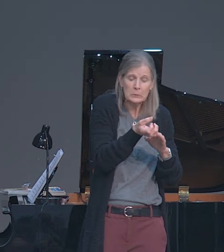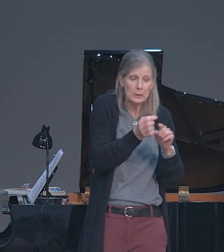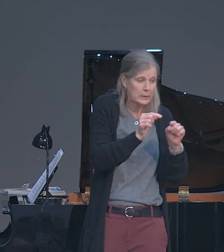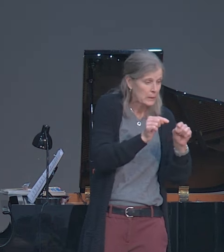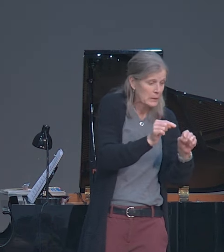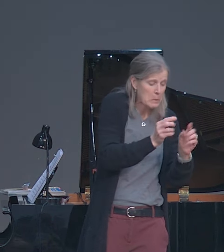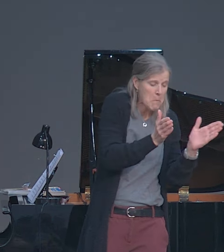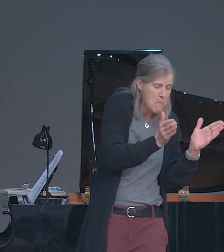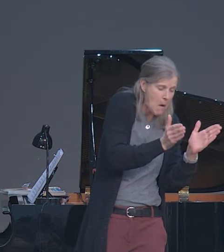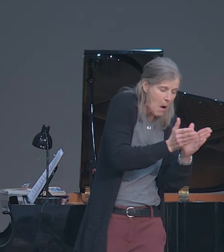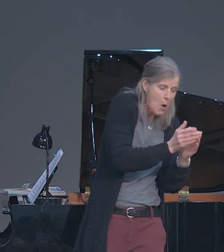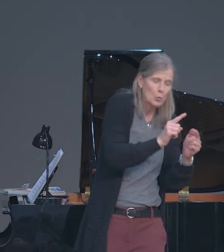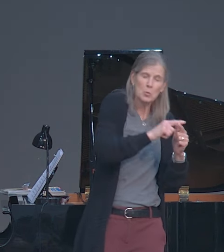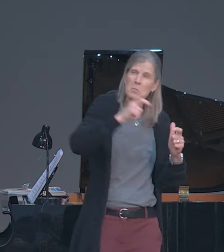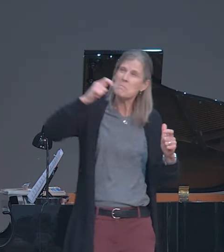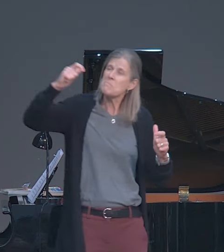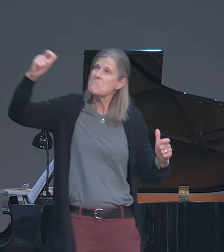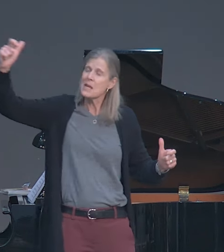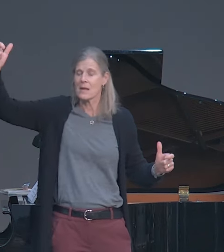extreme ends of the universe,